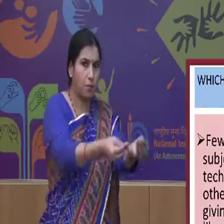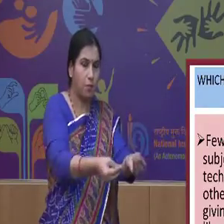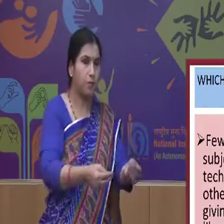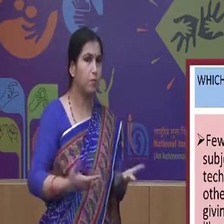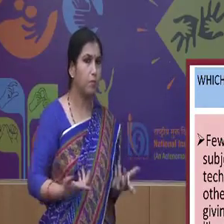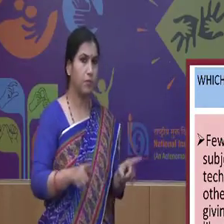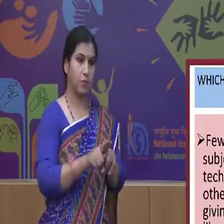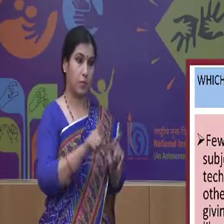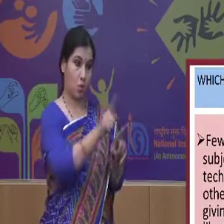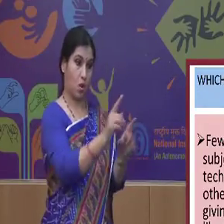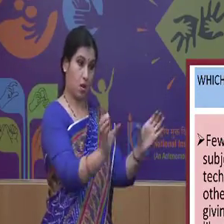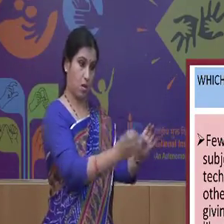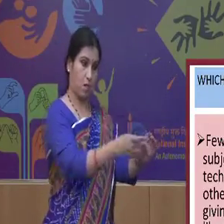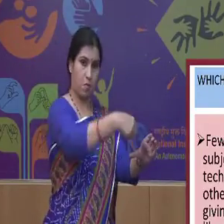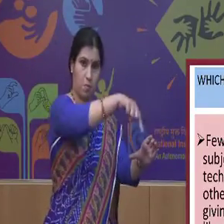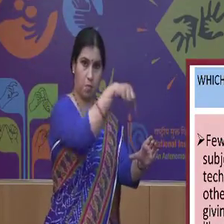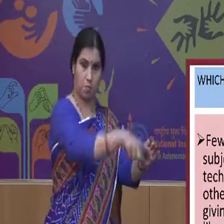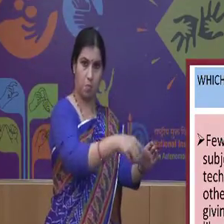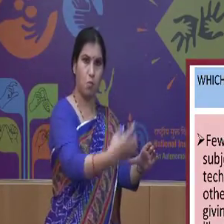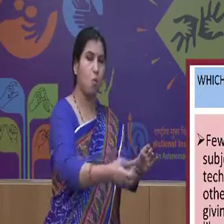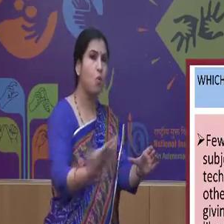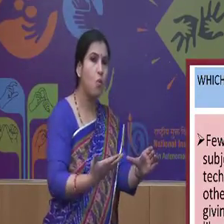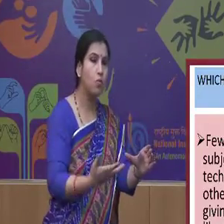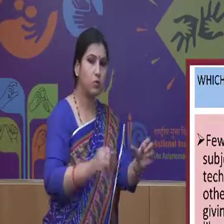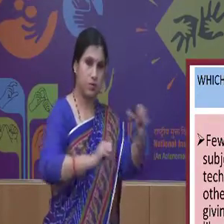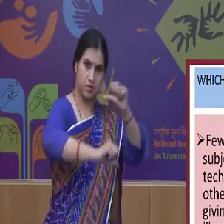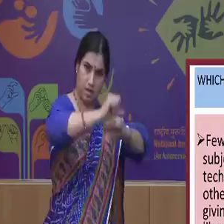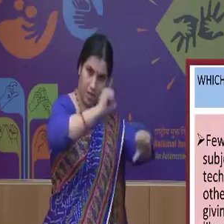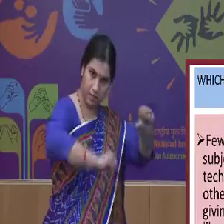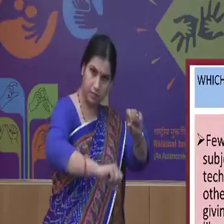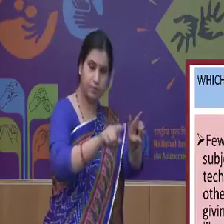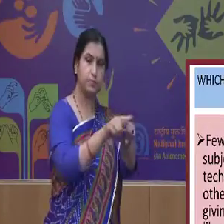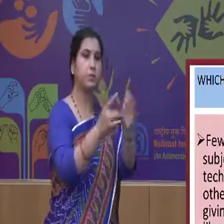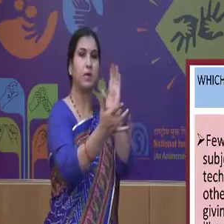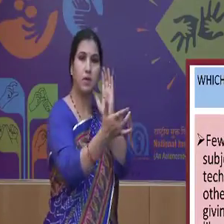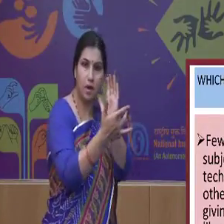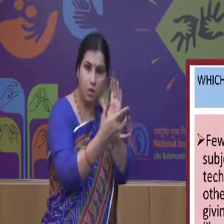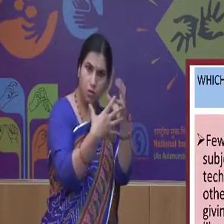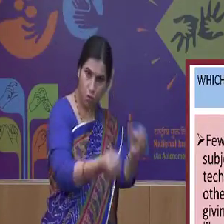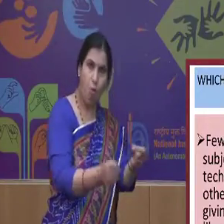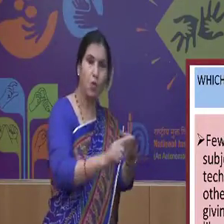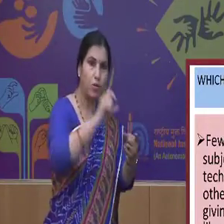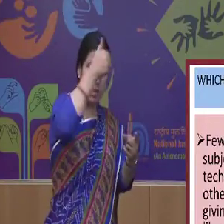While one section wanted to teach subjects like science and technology to the Indians,